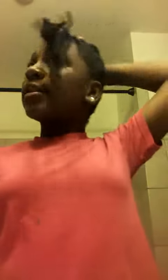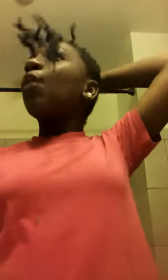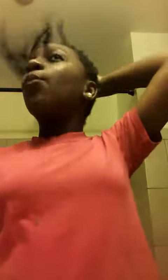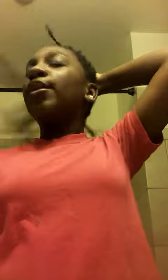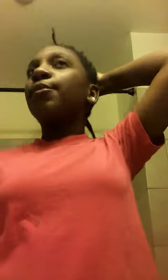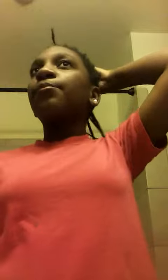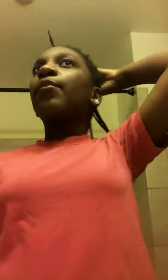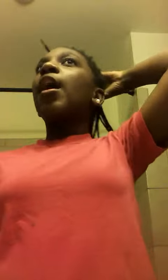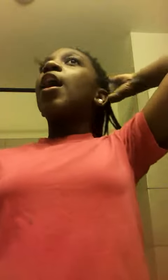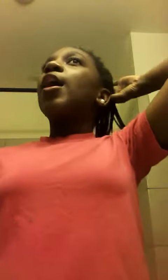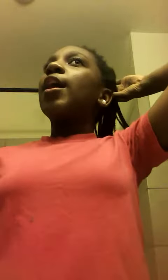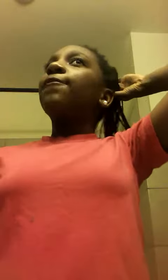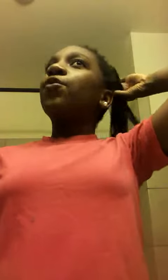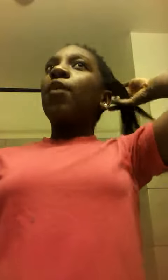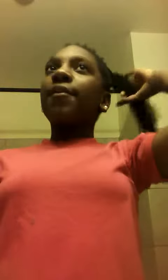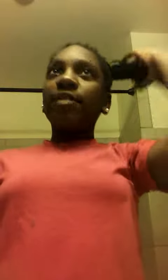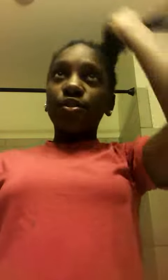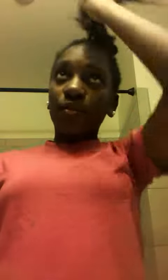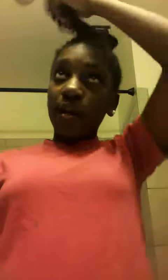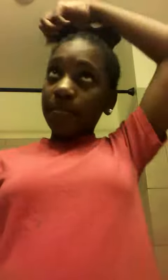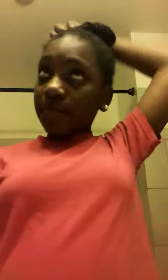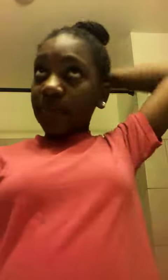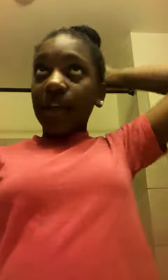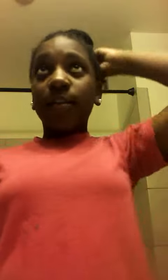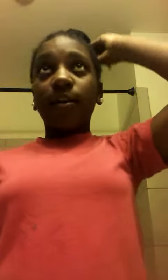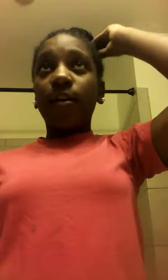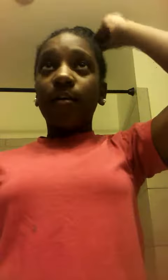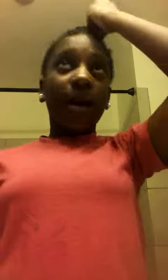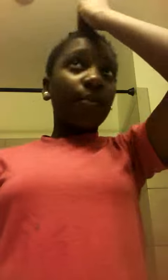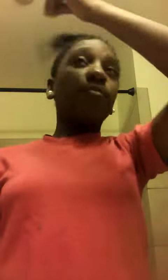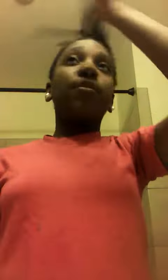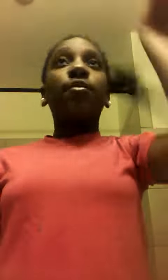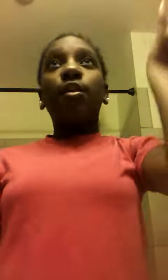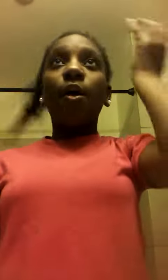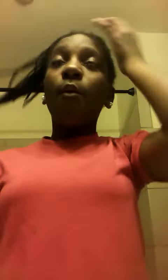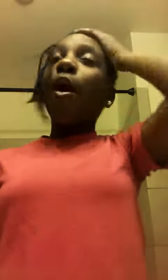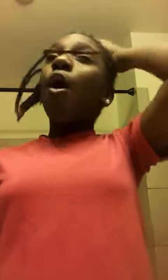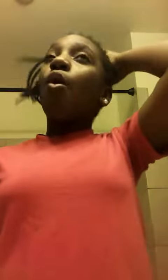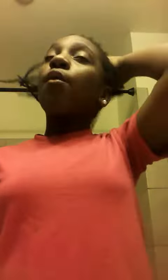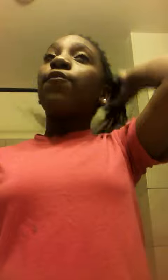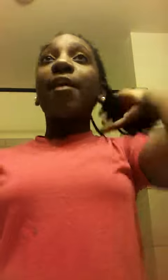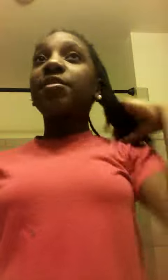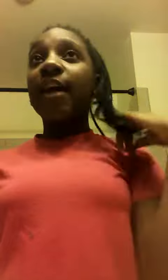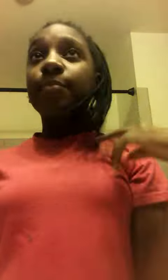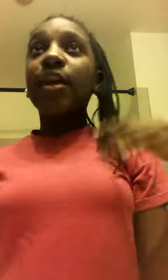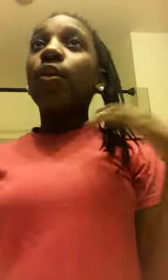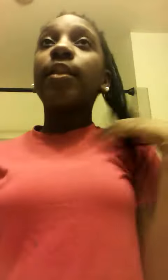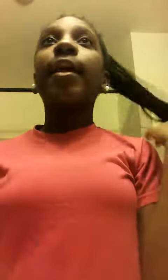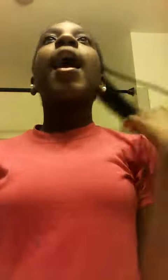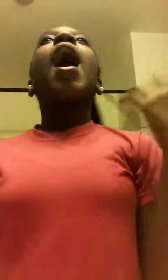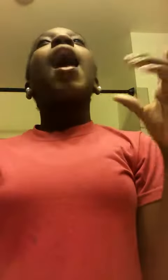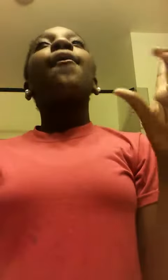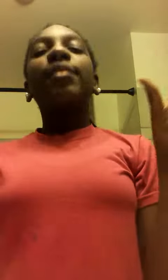basically a winner. If you don't have Instagram, then I don't know. Or if you have Snapchat or anything, I will leave